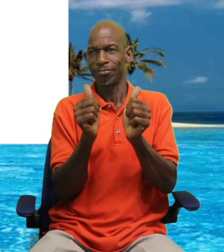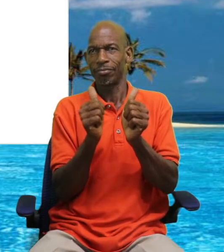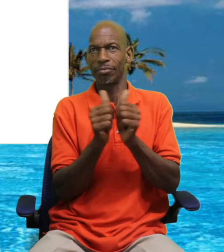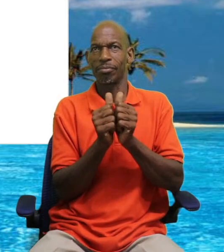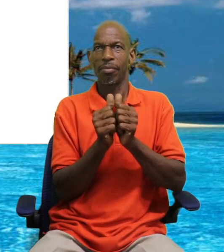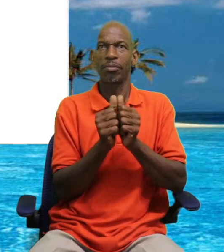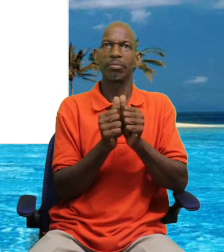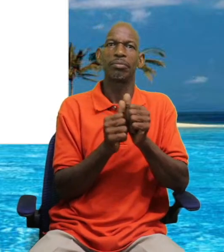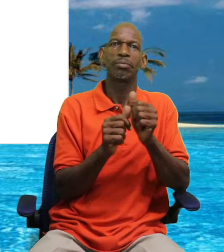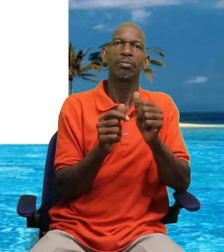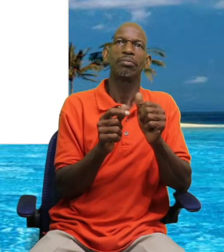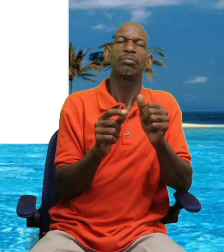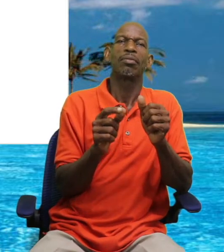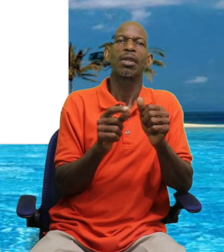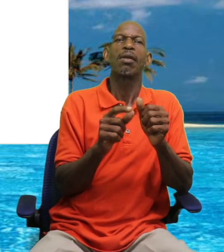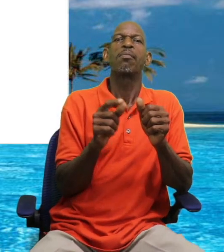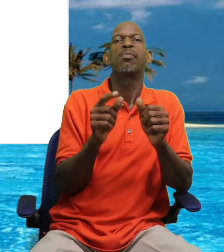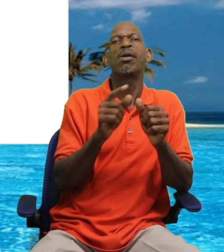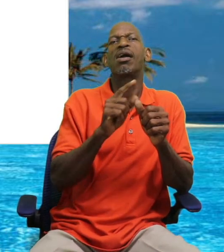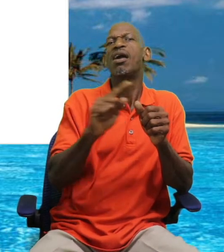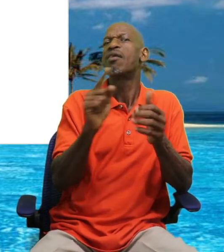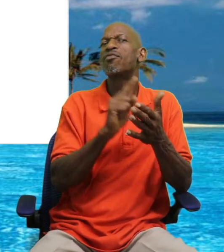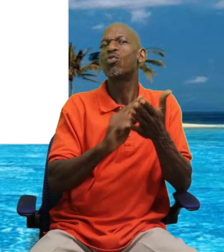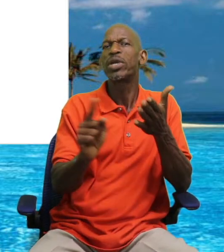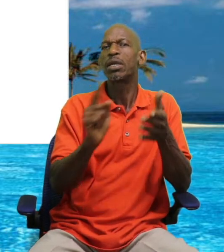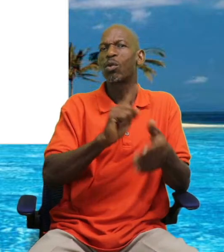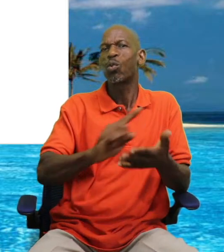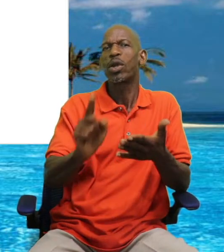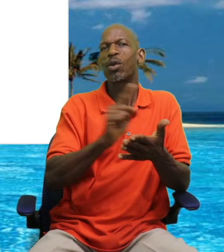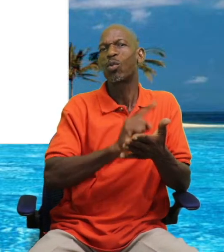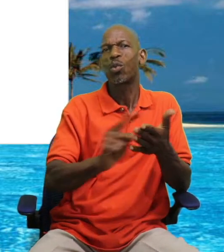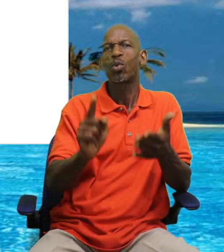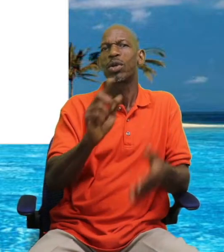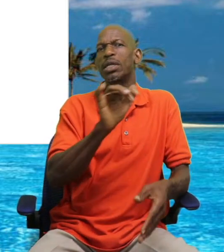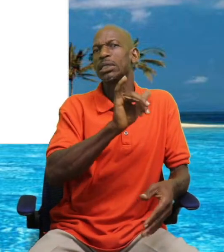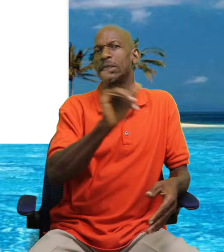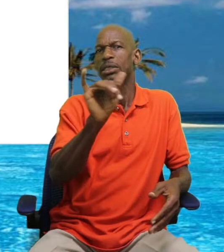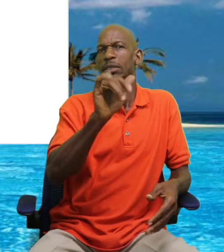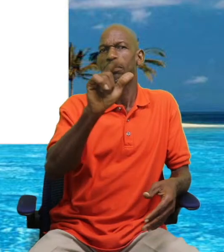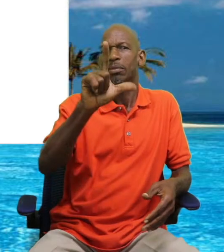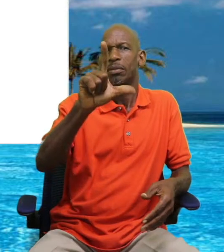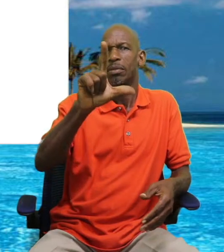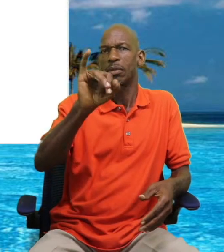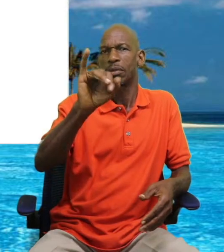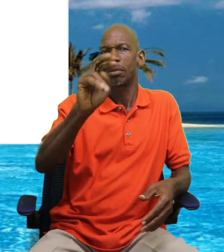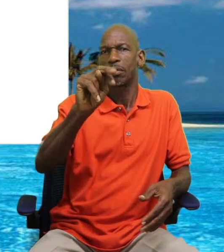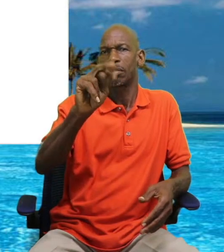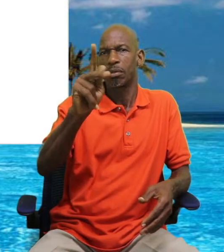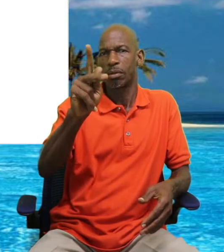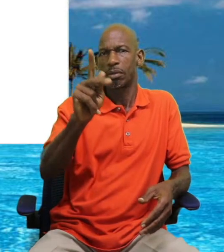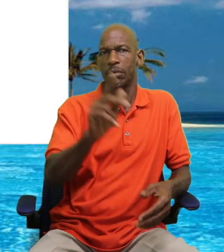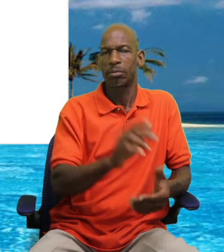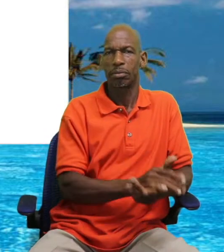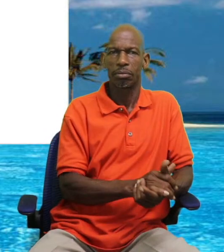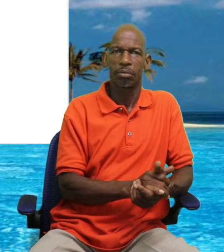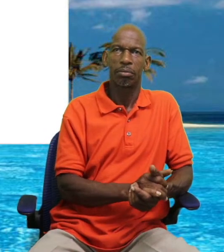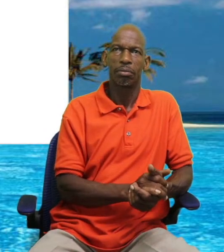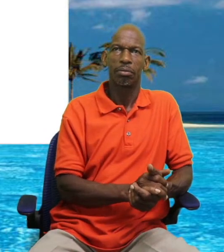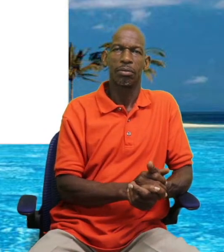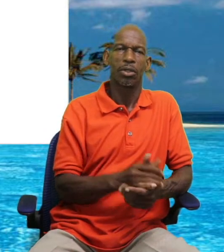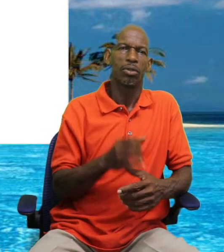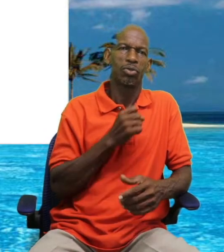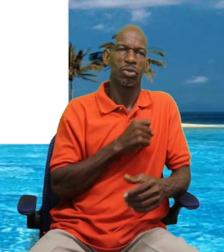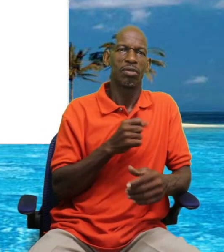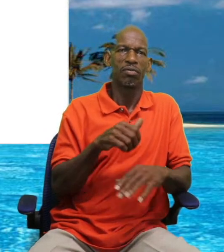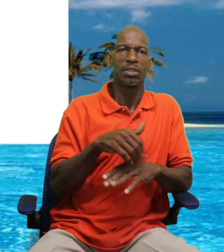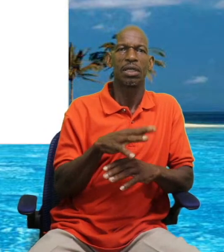class every week is the same link. I never change it, but we have other programs where we use another link. So I apologize for